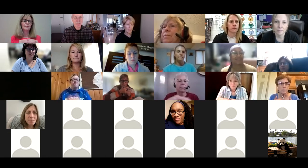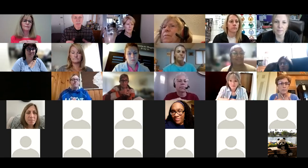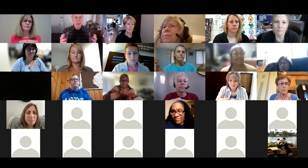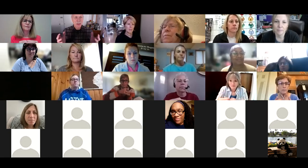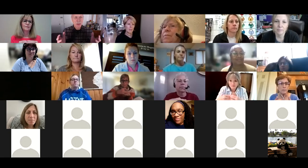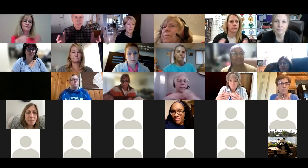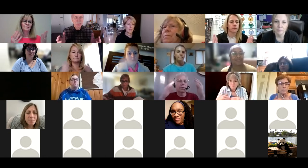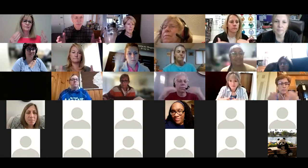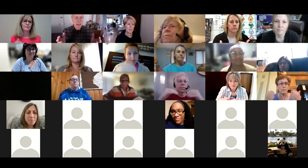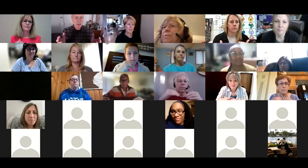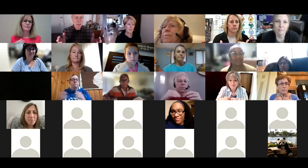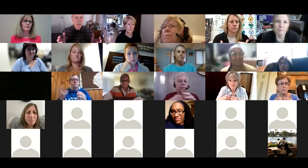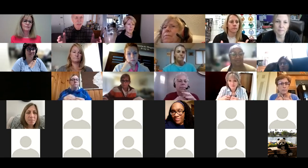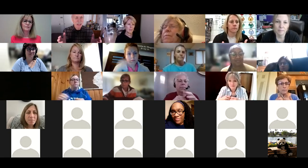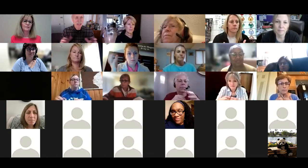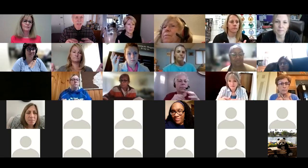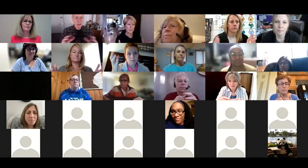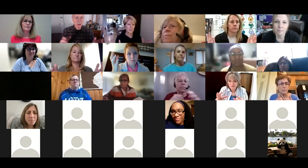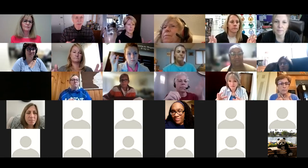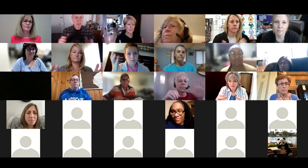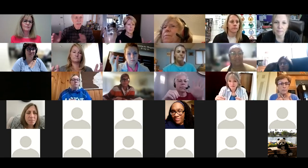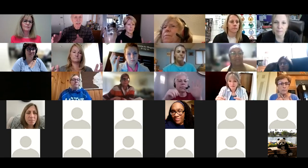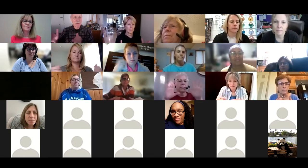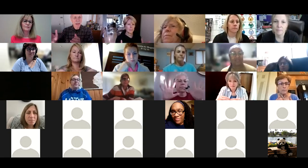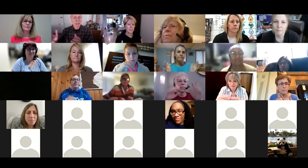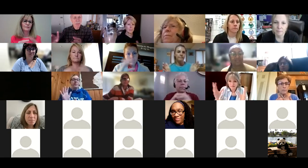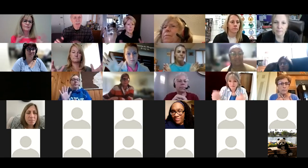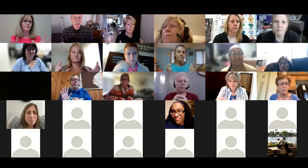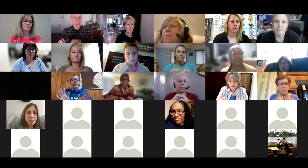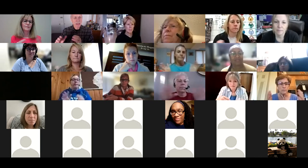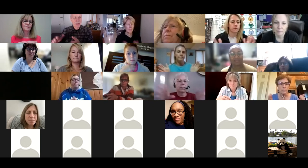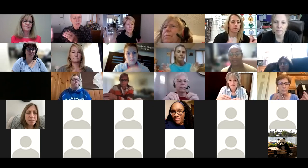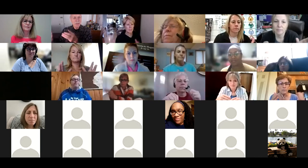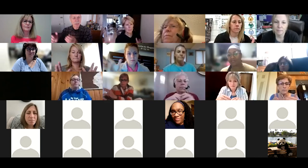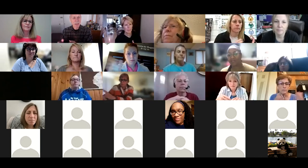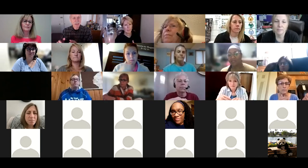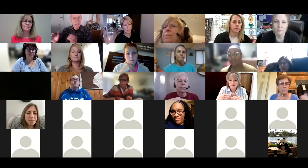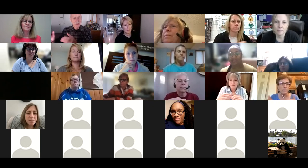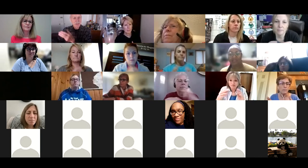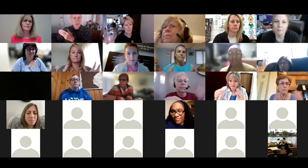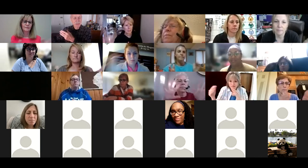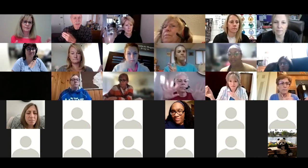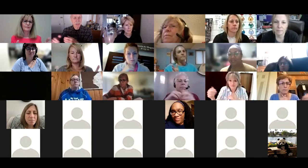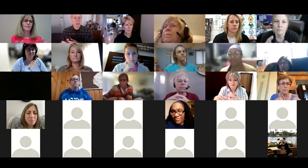do 5-10 minutes a day and it's over. Next day, 5-10 minutes. Next day, 5-10 minutes. Next day, 5-10 minutes.